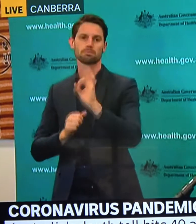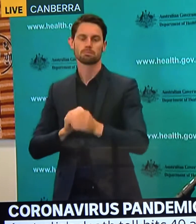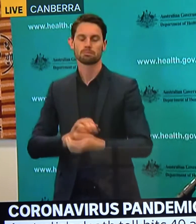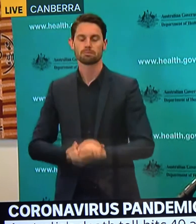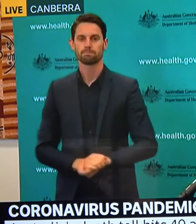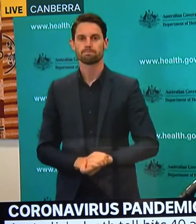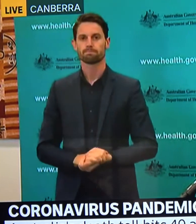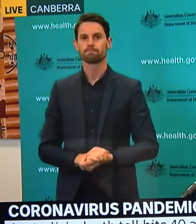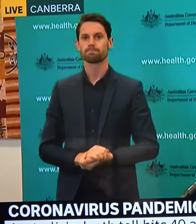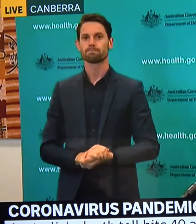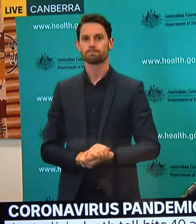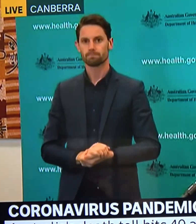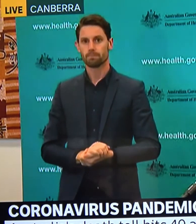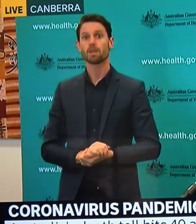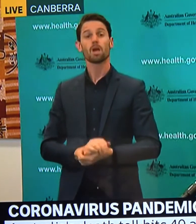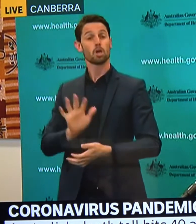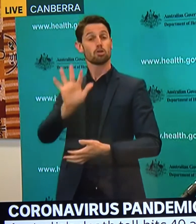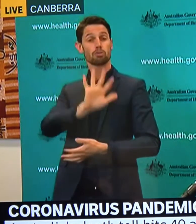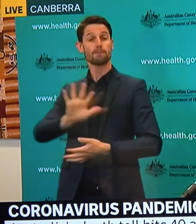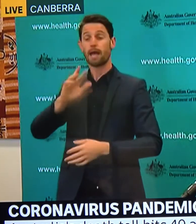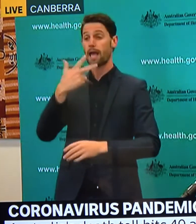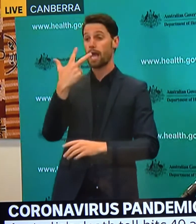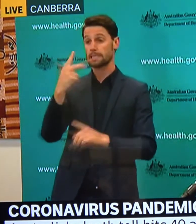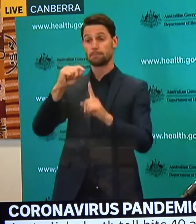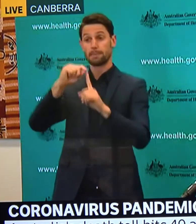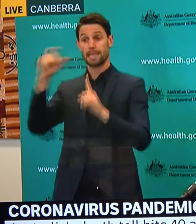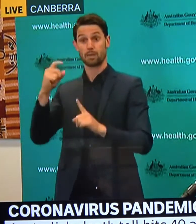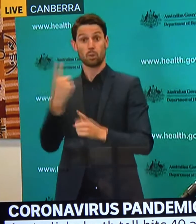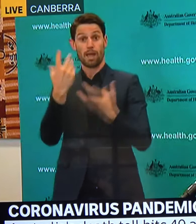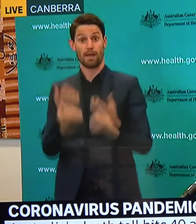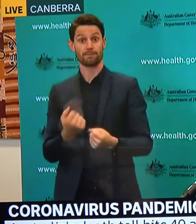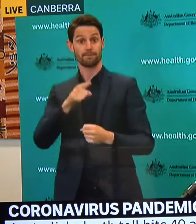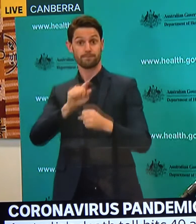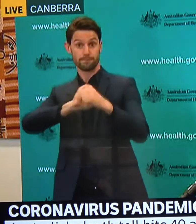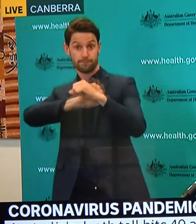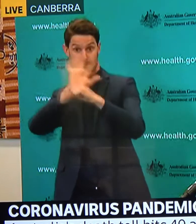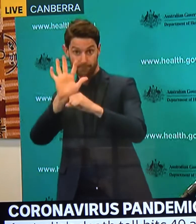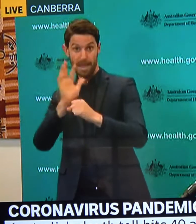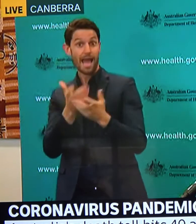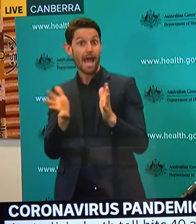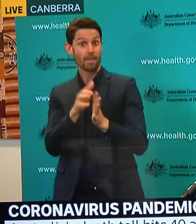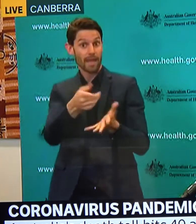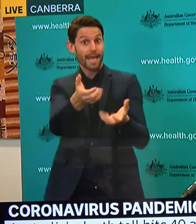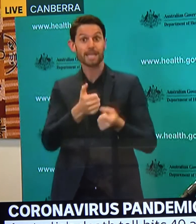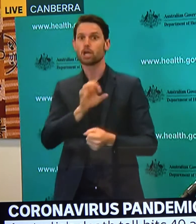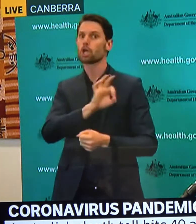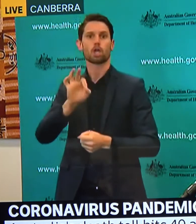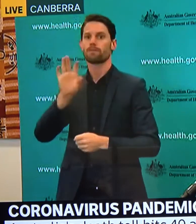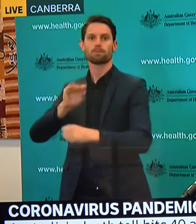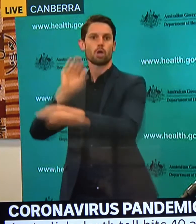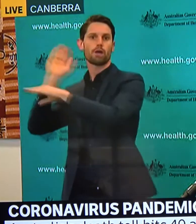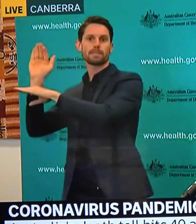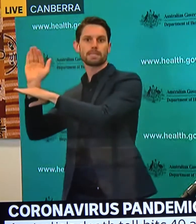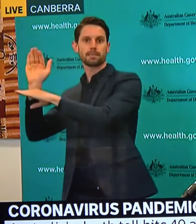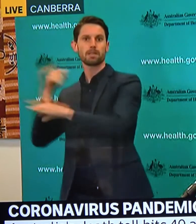5,795 cases, around 8% of those are now what we call local transmission without a definite